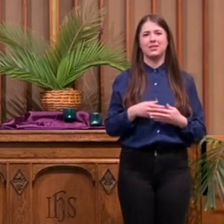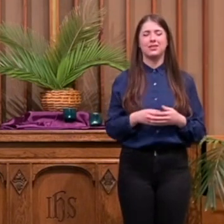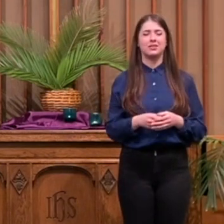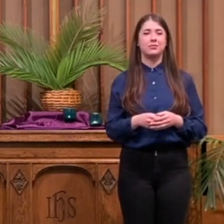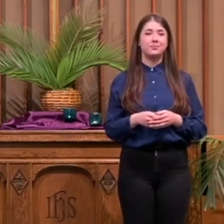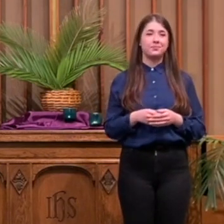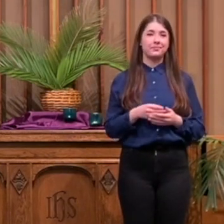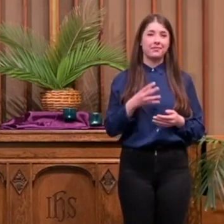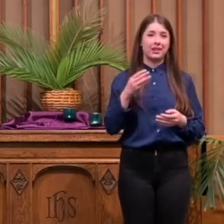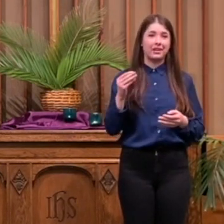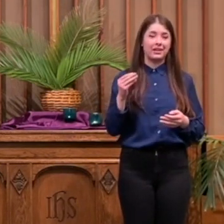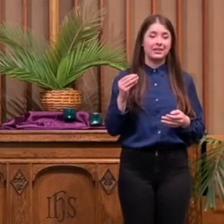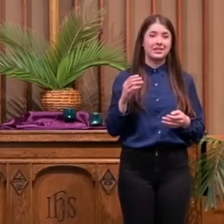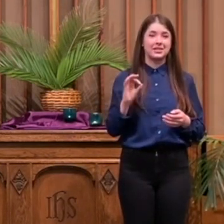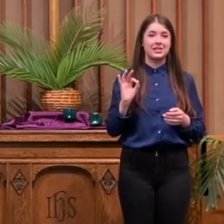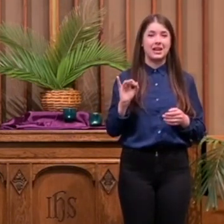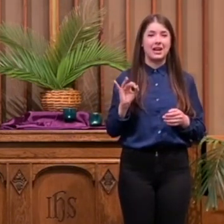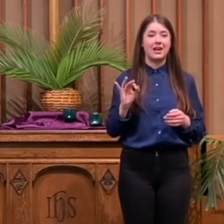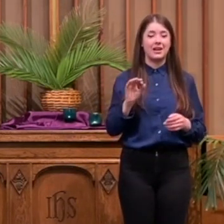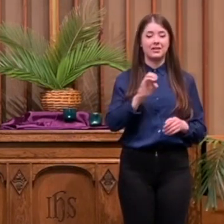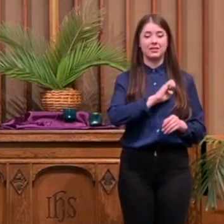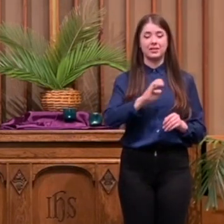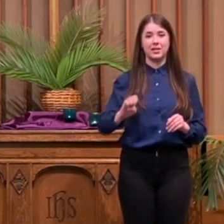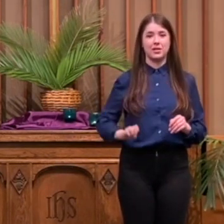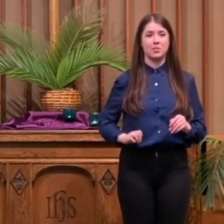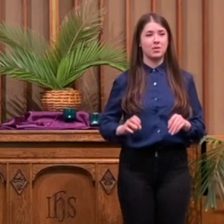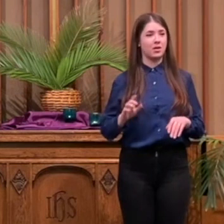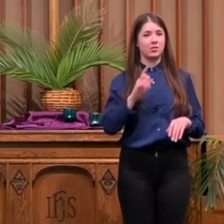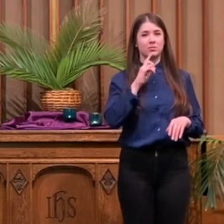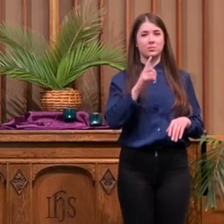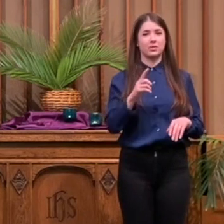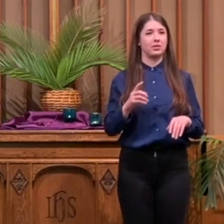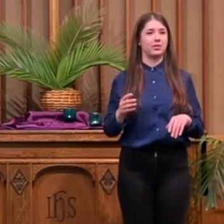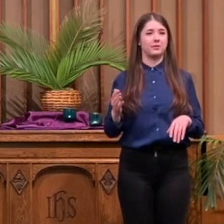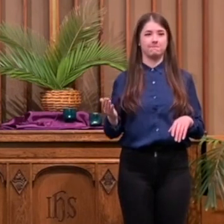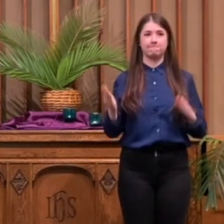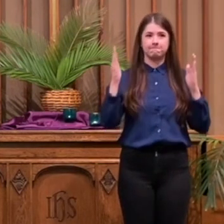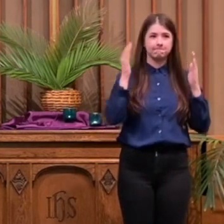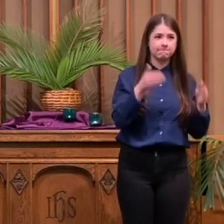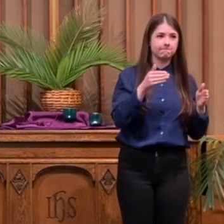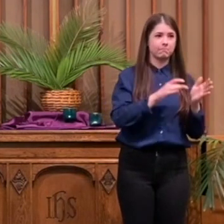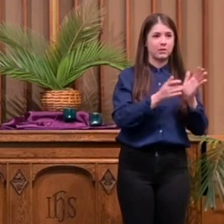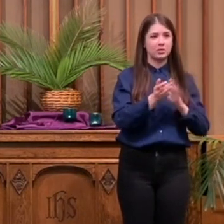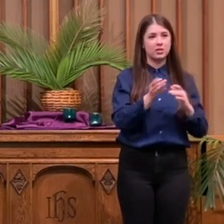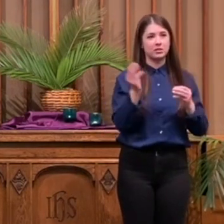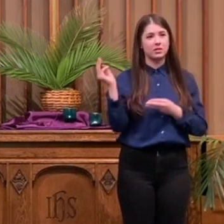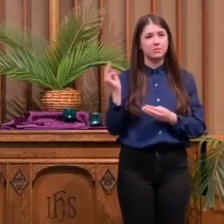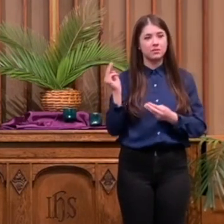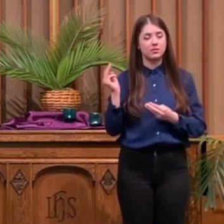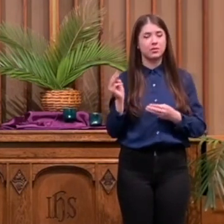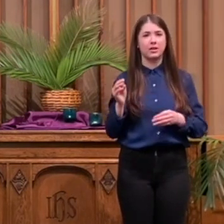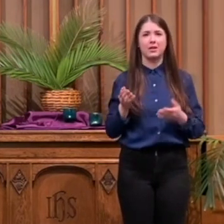And if the empire cracked down on Jesus and his ministry, it might have meant the